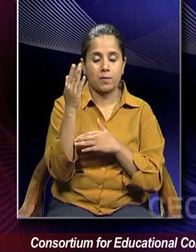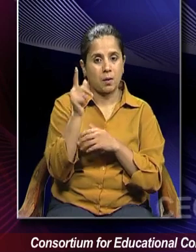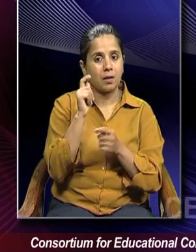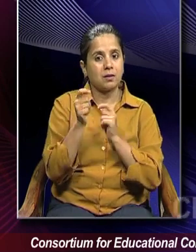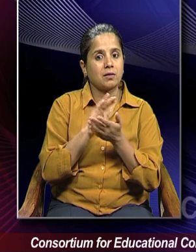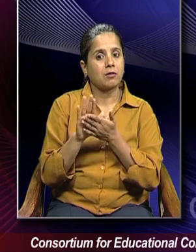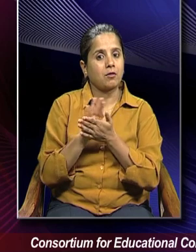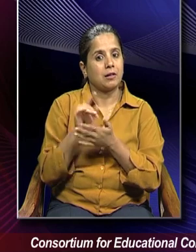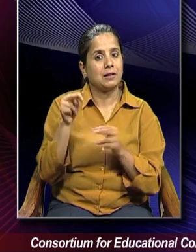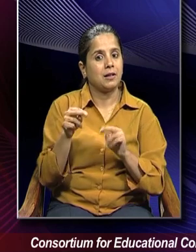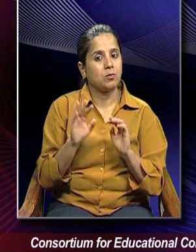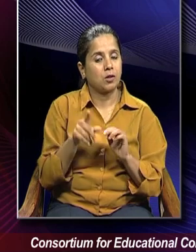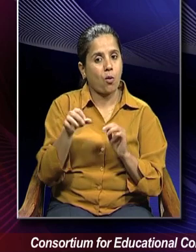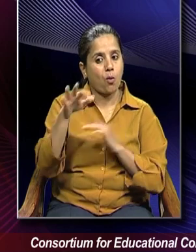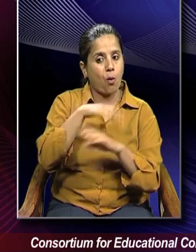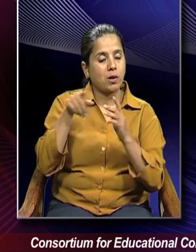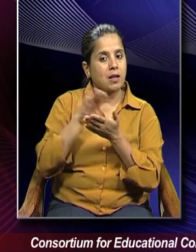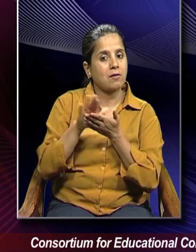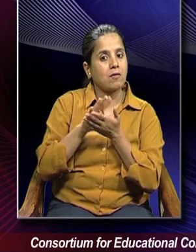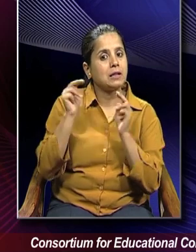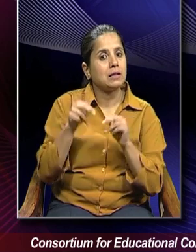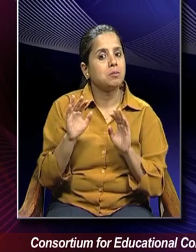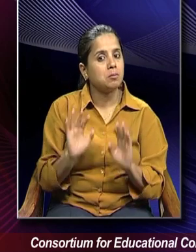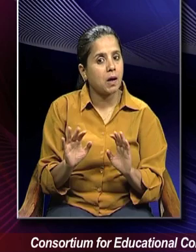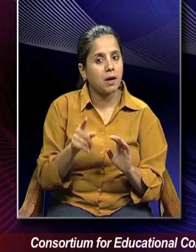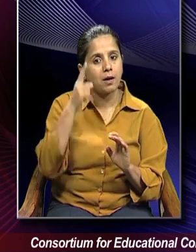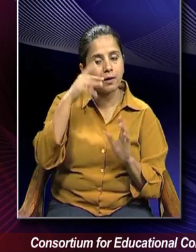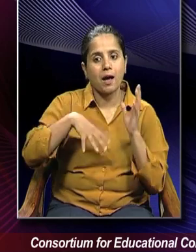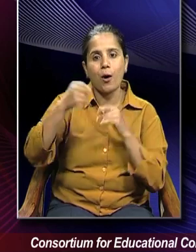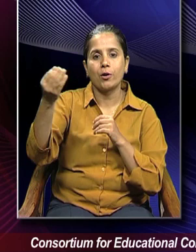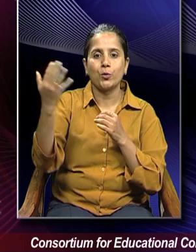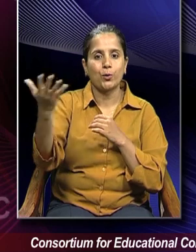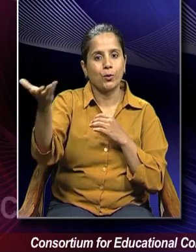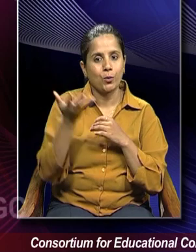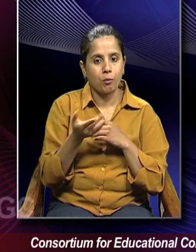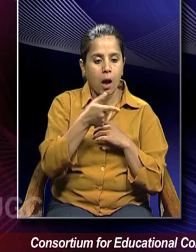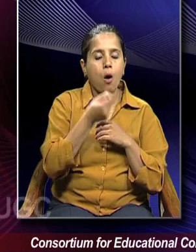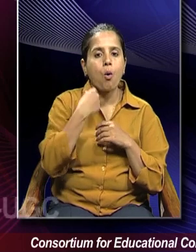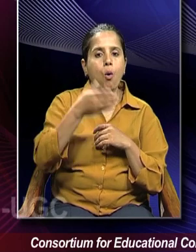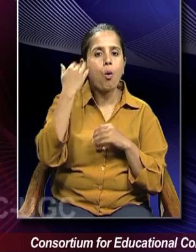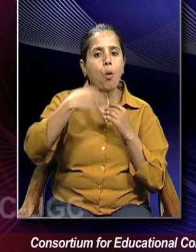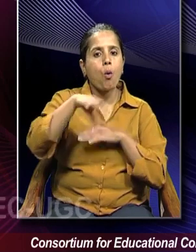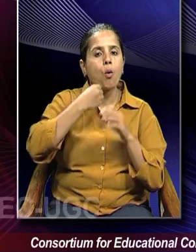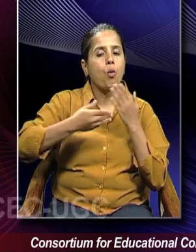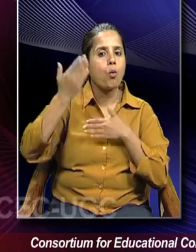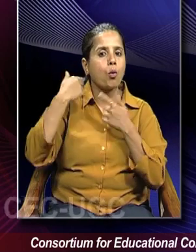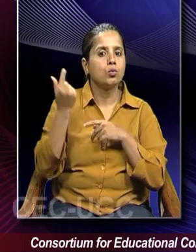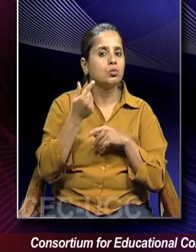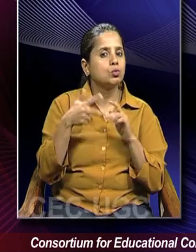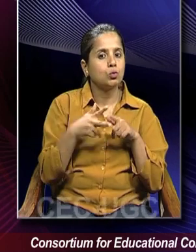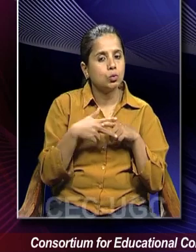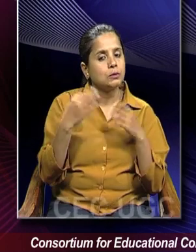which means you have to refine the organization as well. You may have to refine the business format as well. So, the tools and techniques